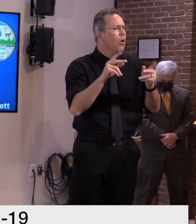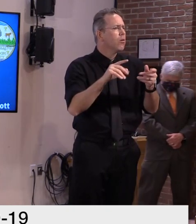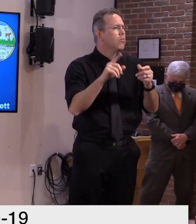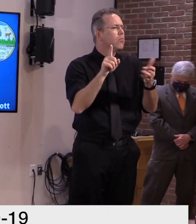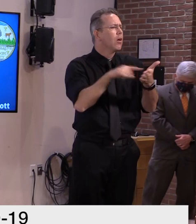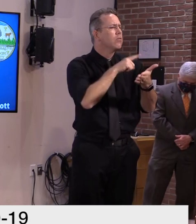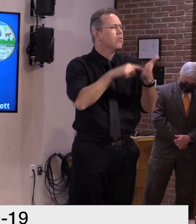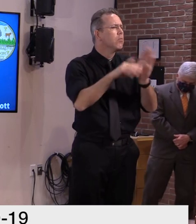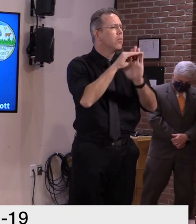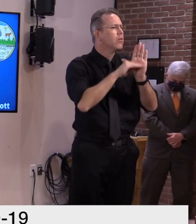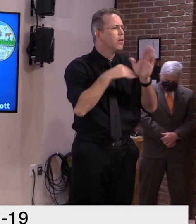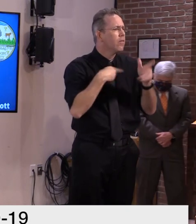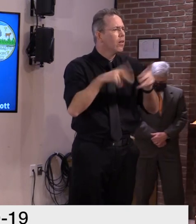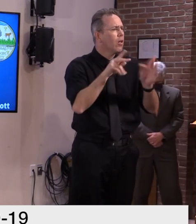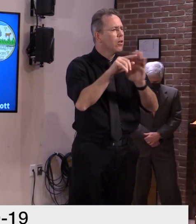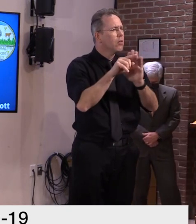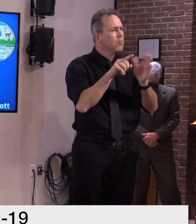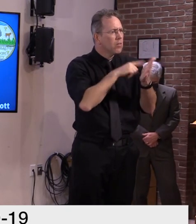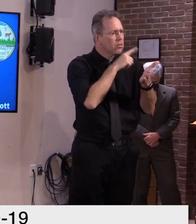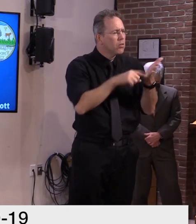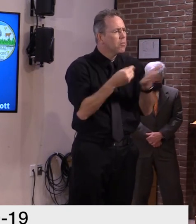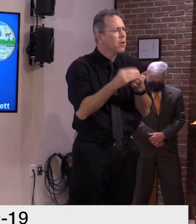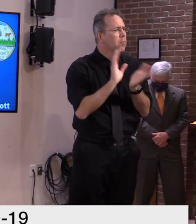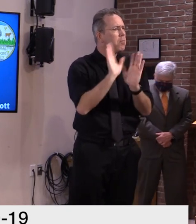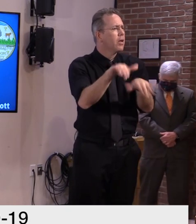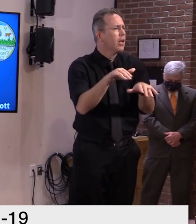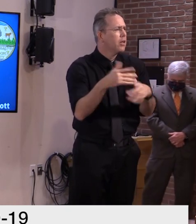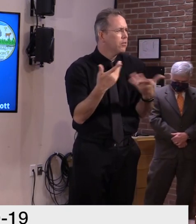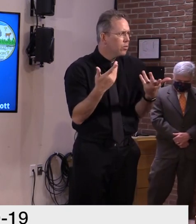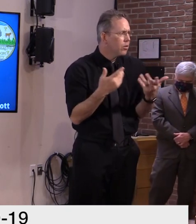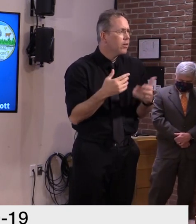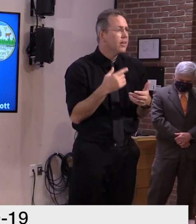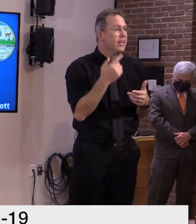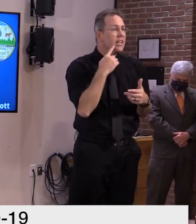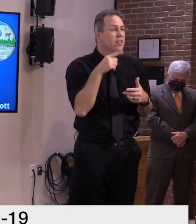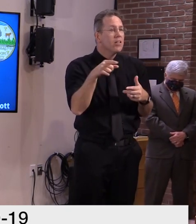can't operate or can't open, all of these things on those lines.